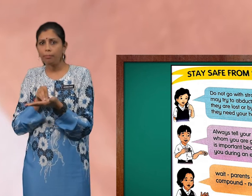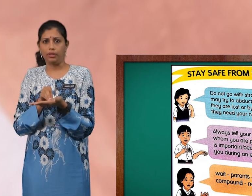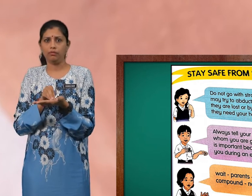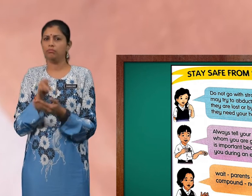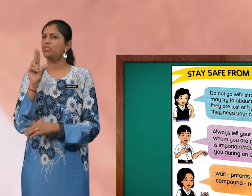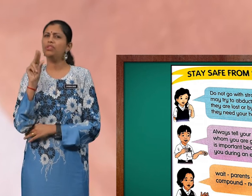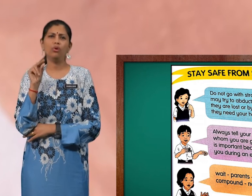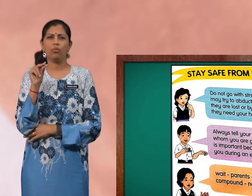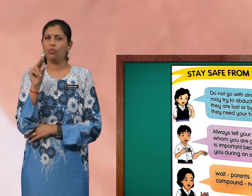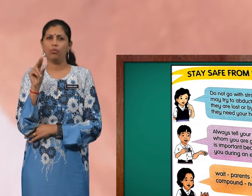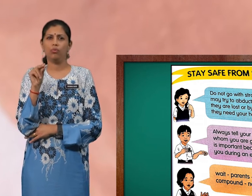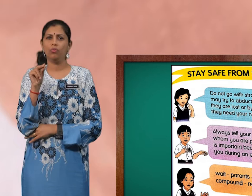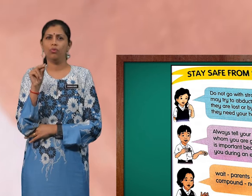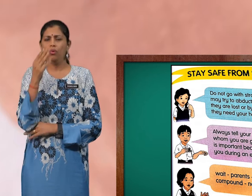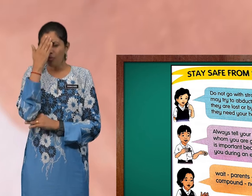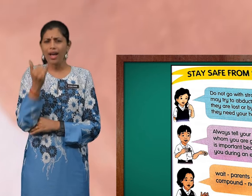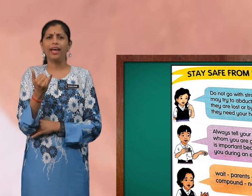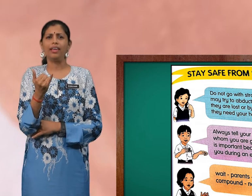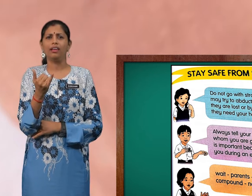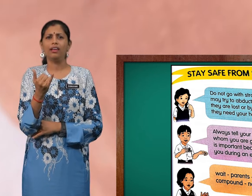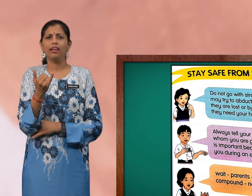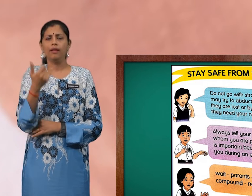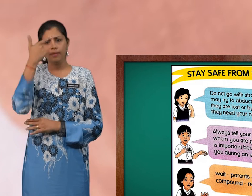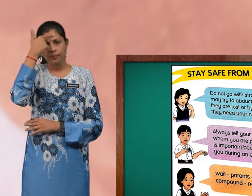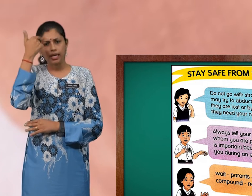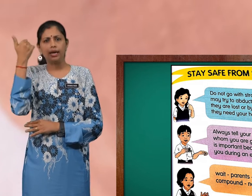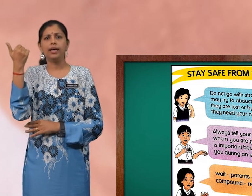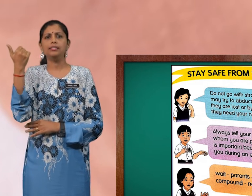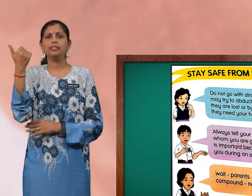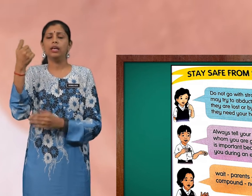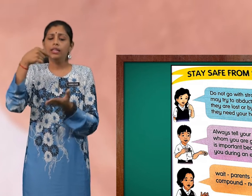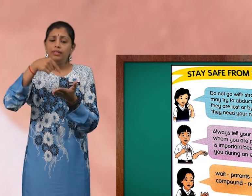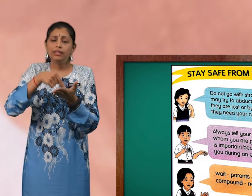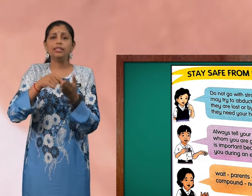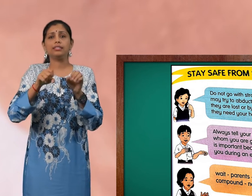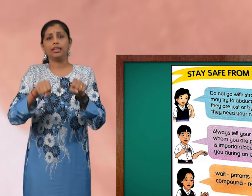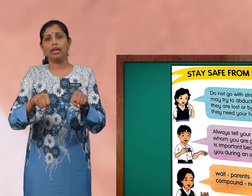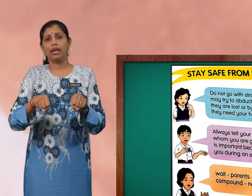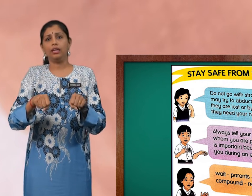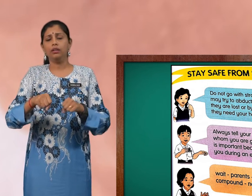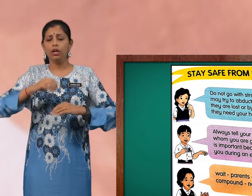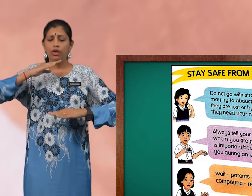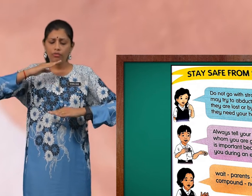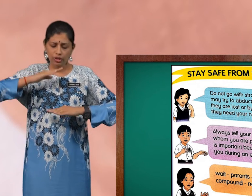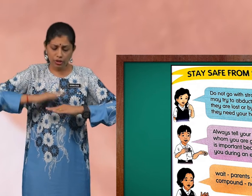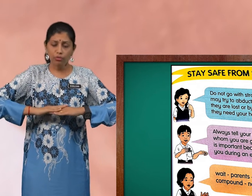copy. No. Why? Because this can